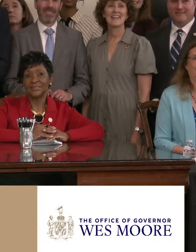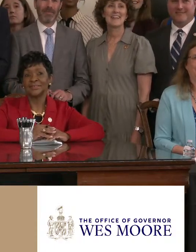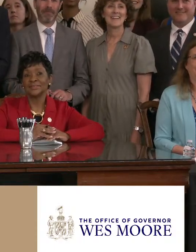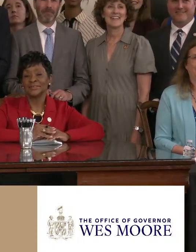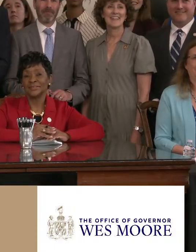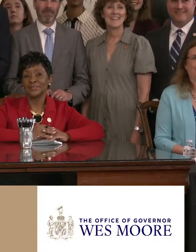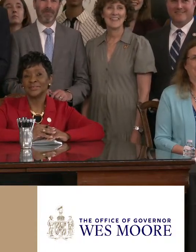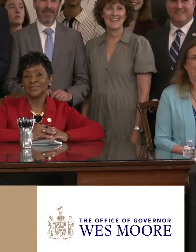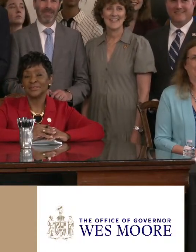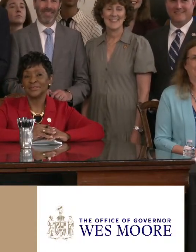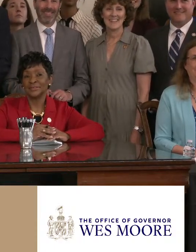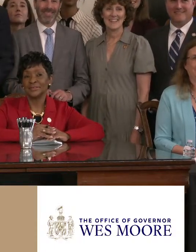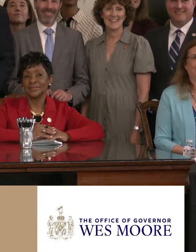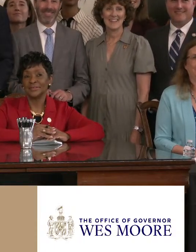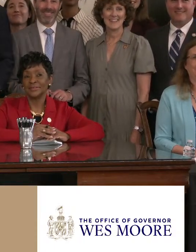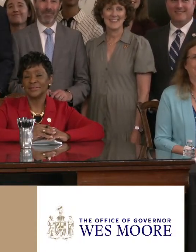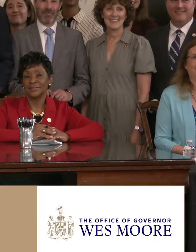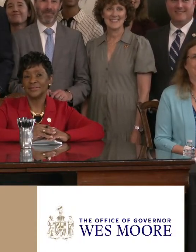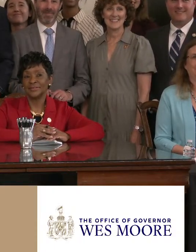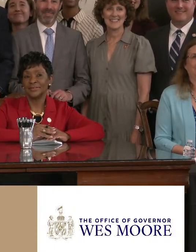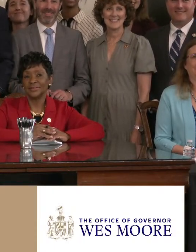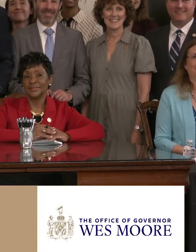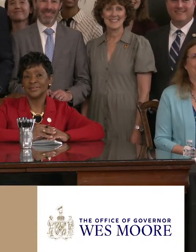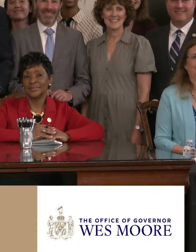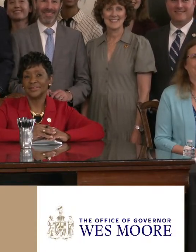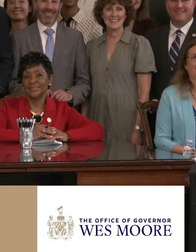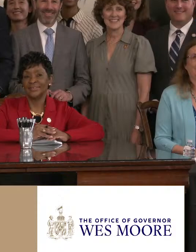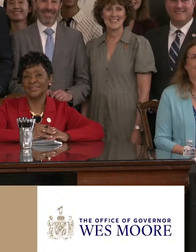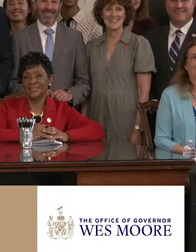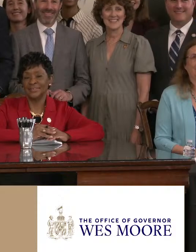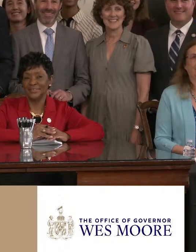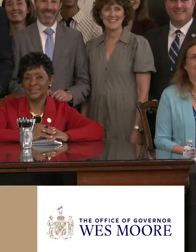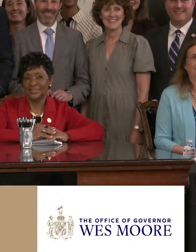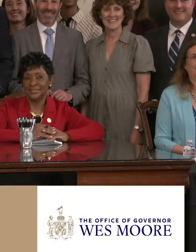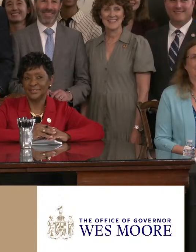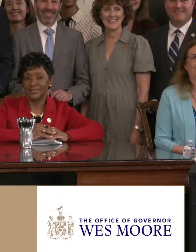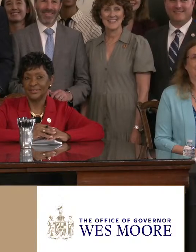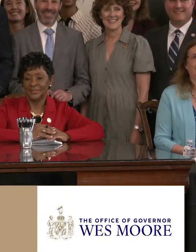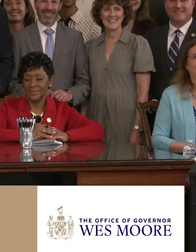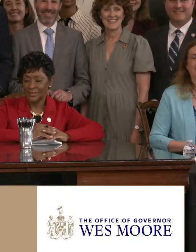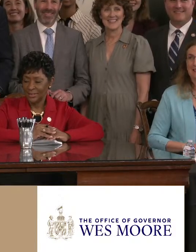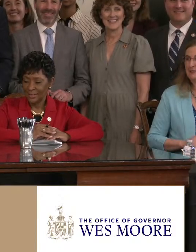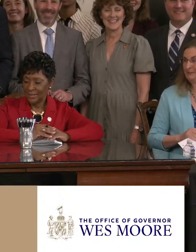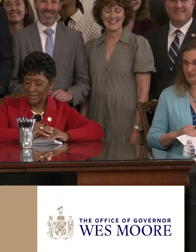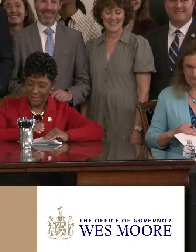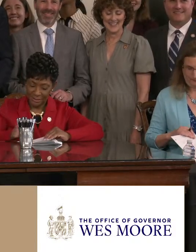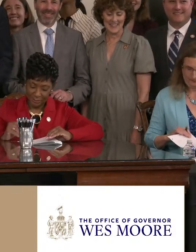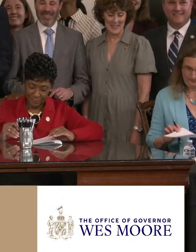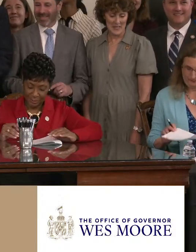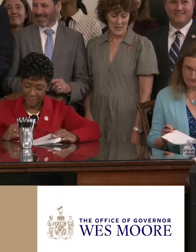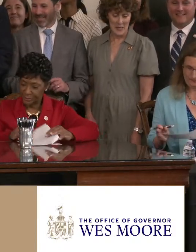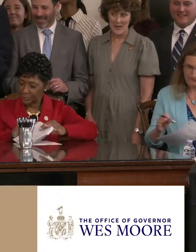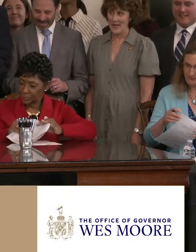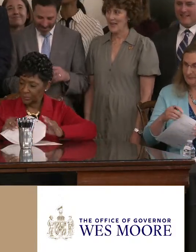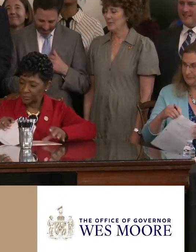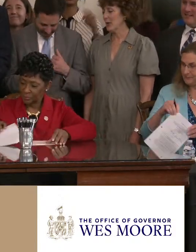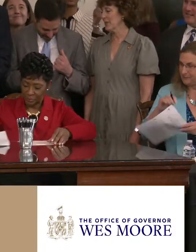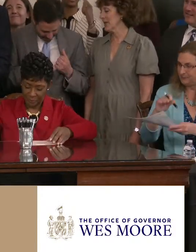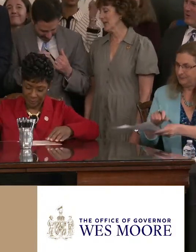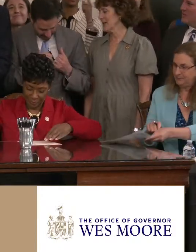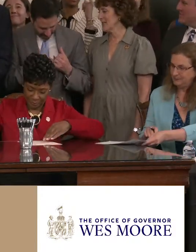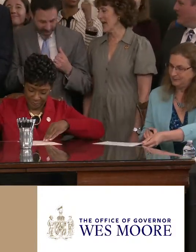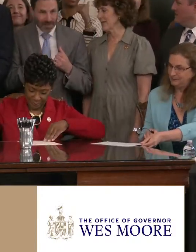thank you. Now, Bill, 350. You're the hero. Thank you very much. Next bill, please. Everybody exit to your